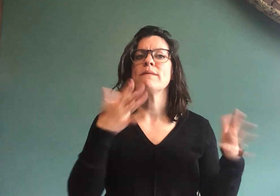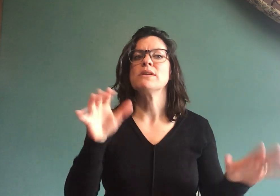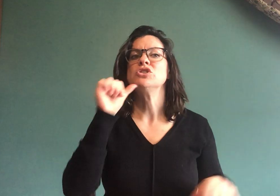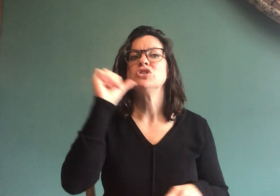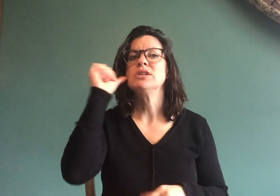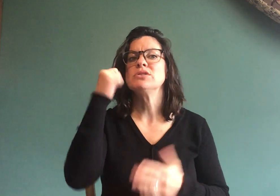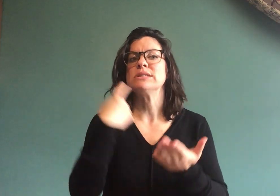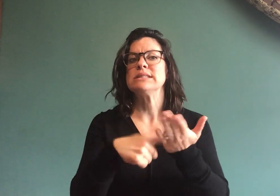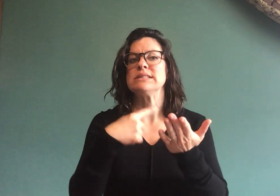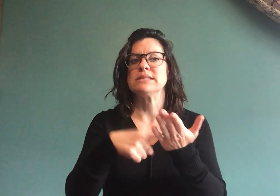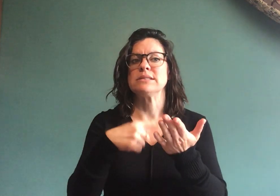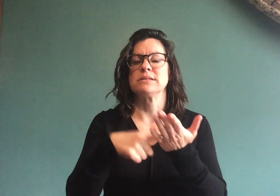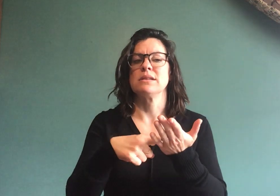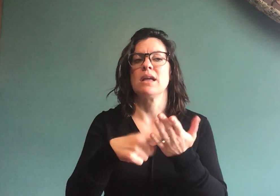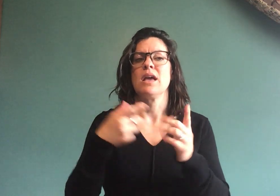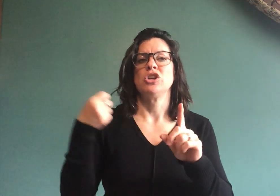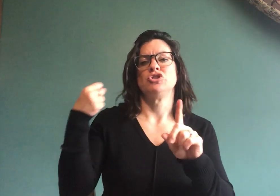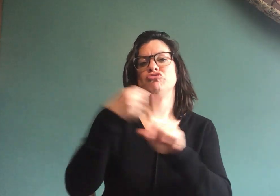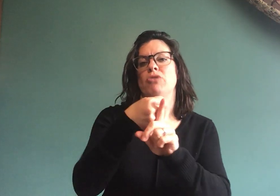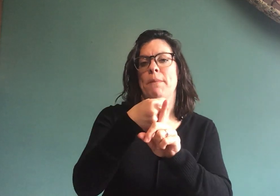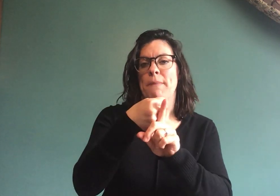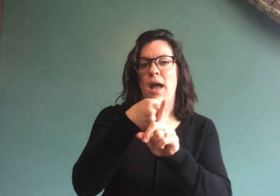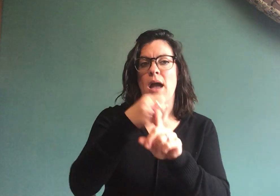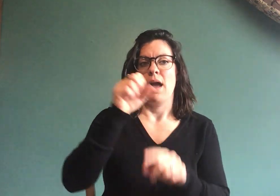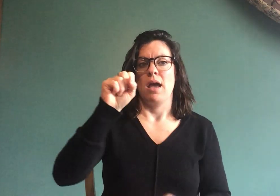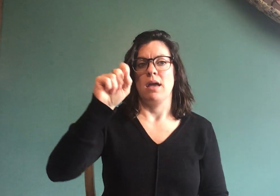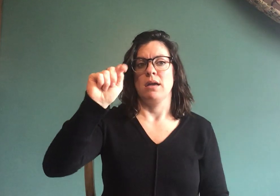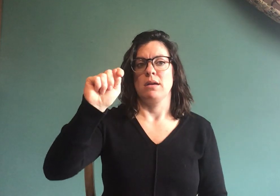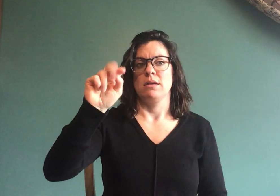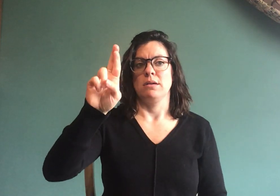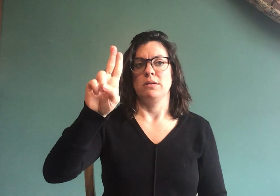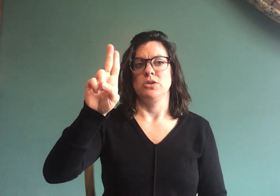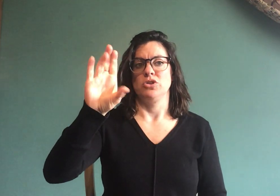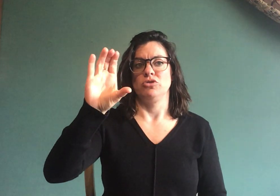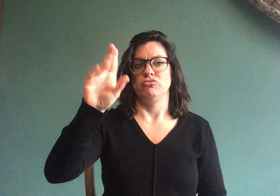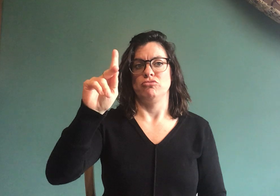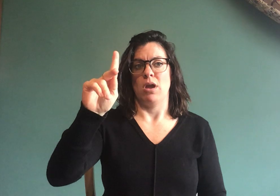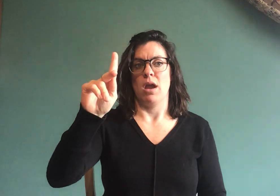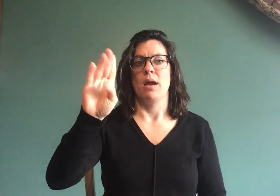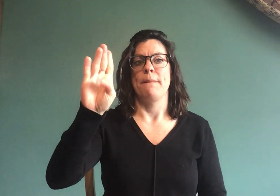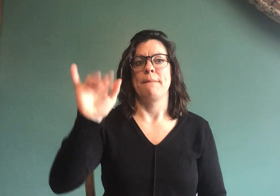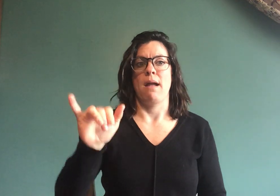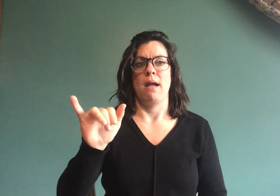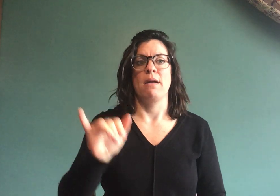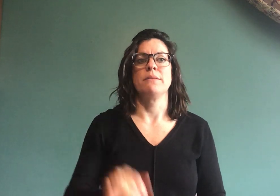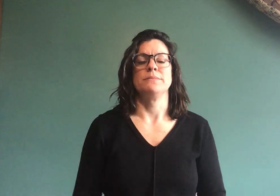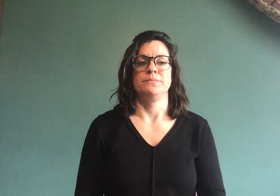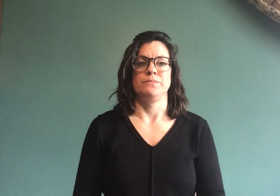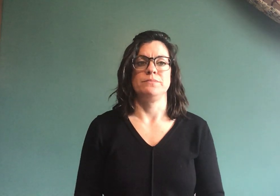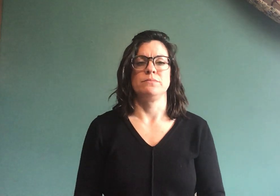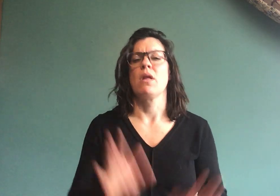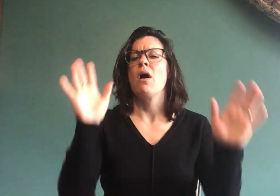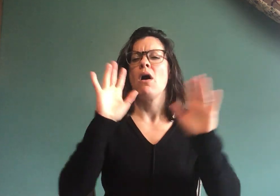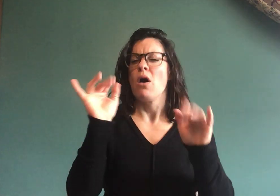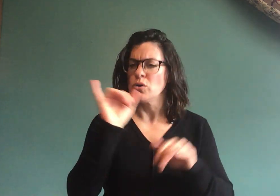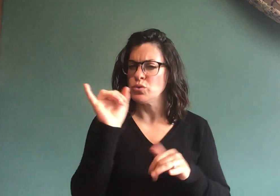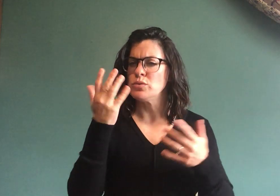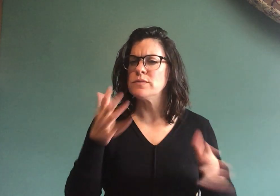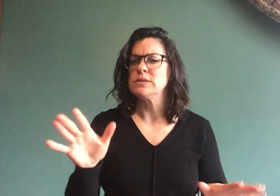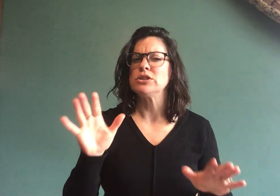referencing the trenching. Caught between referencing by trenching, but we're still on caught between, and now we're going to